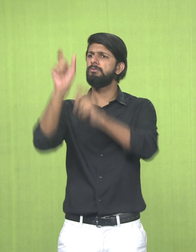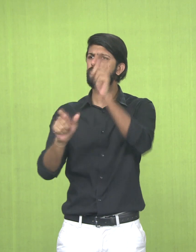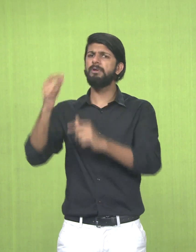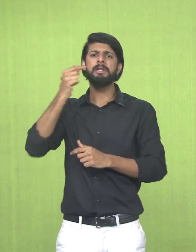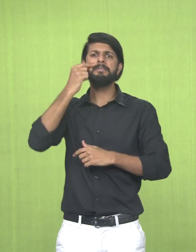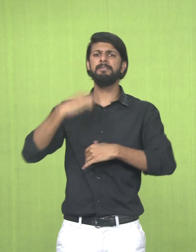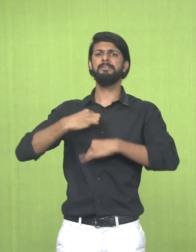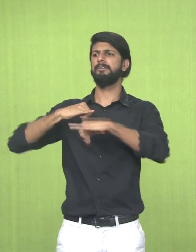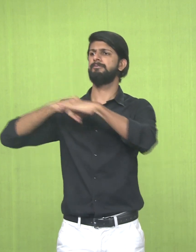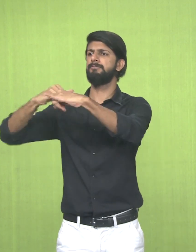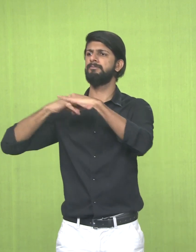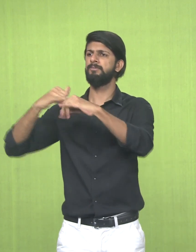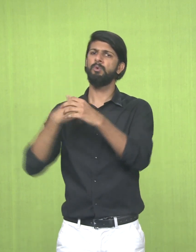They believed that